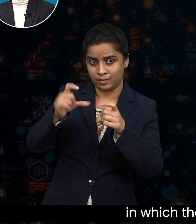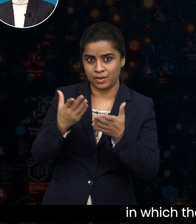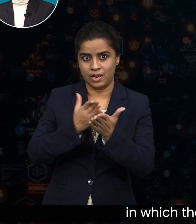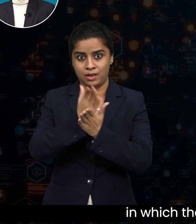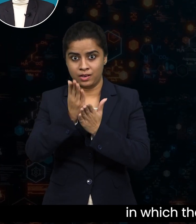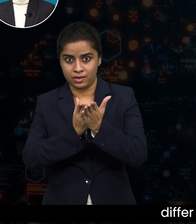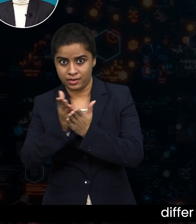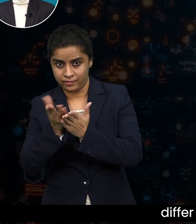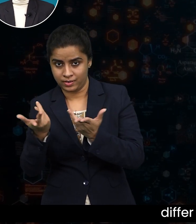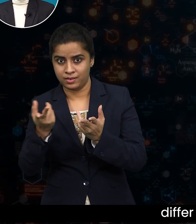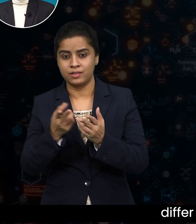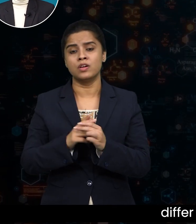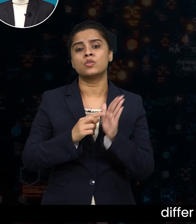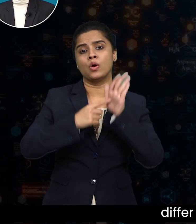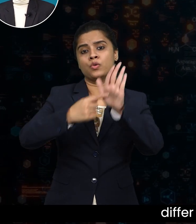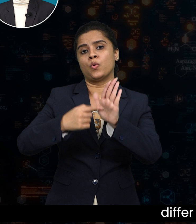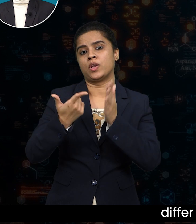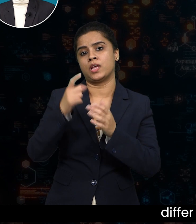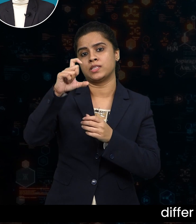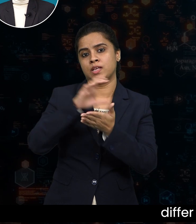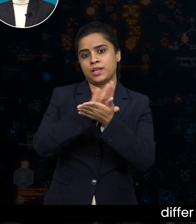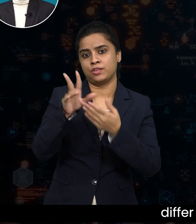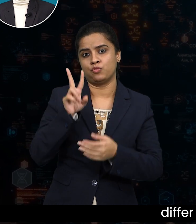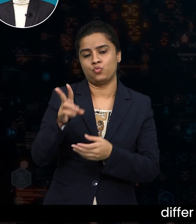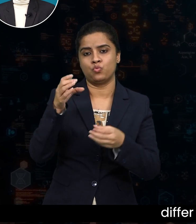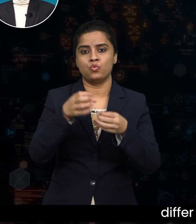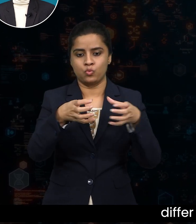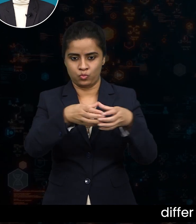members differ by a CH2 group.